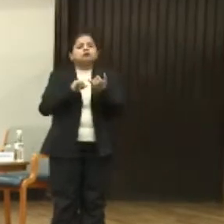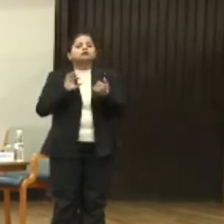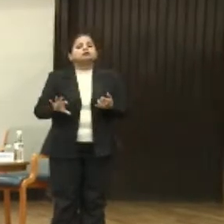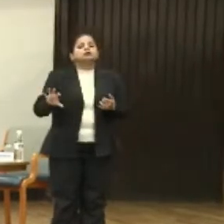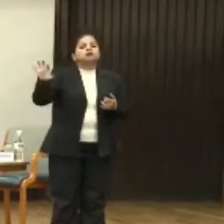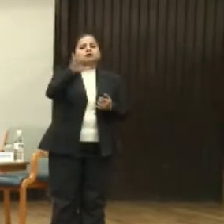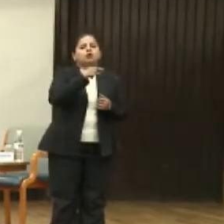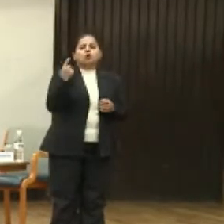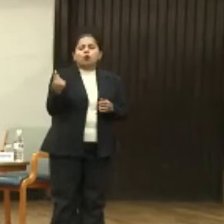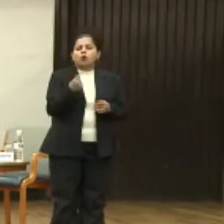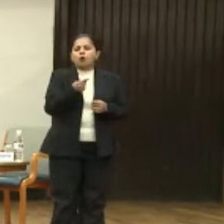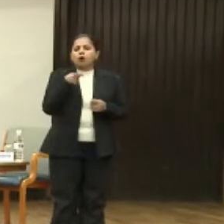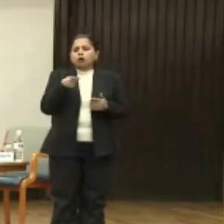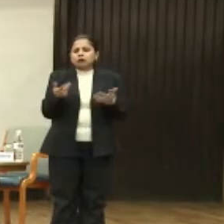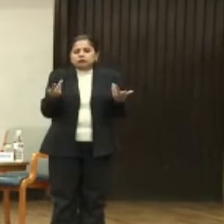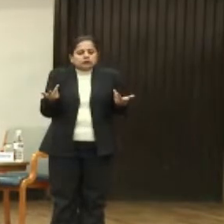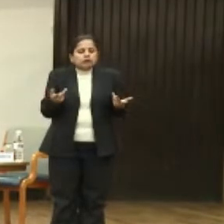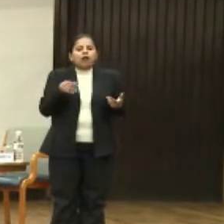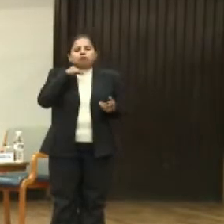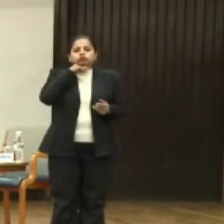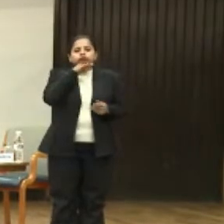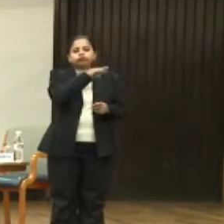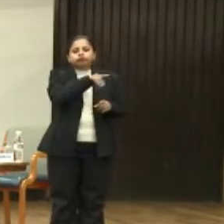is just garbage in, garbage out.